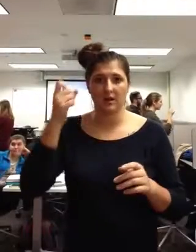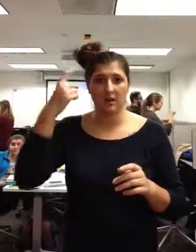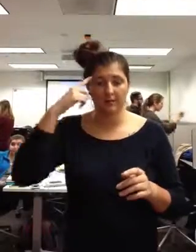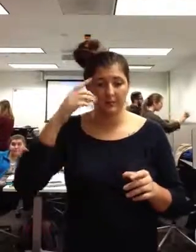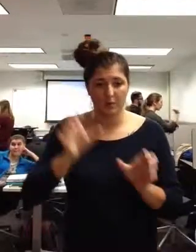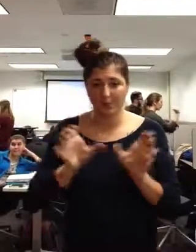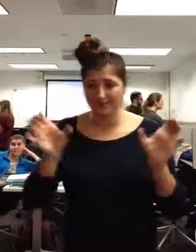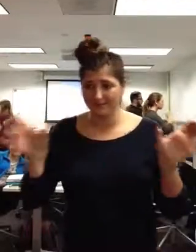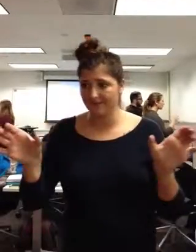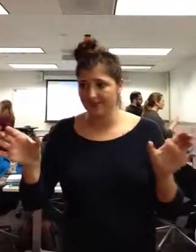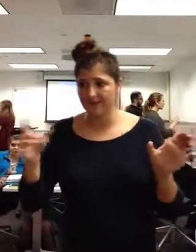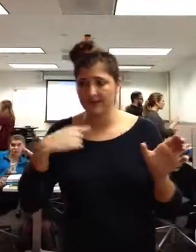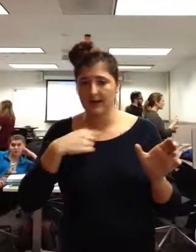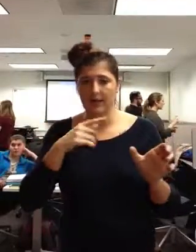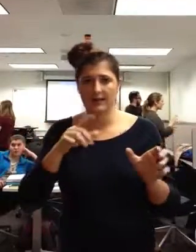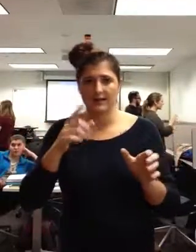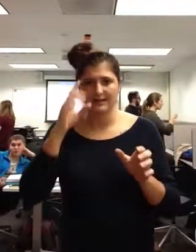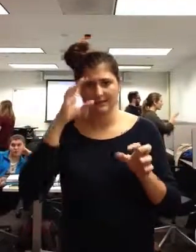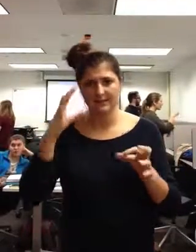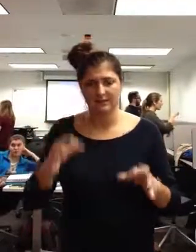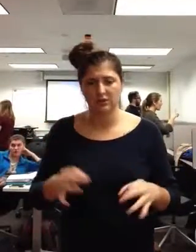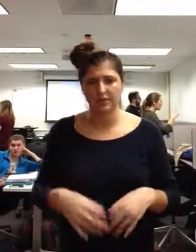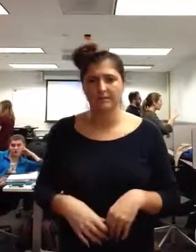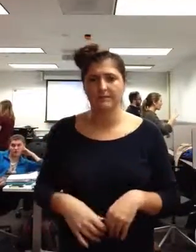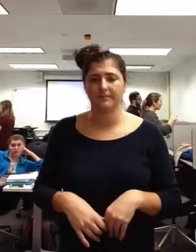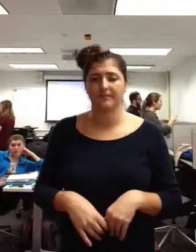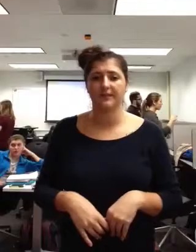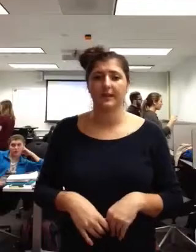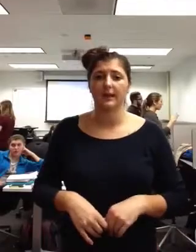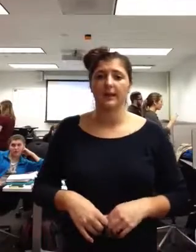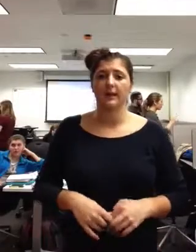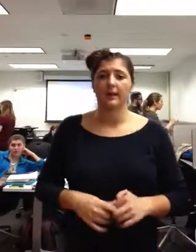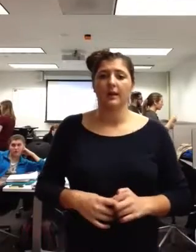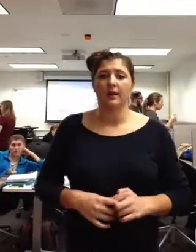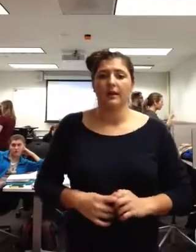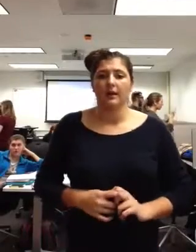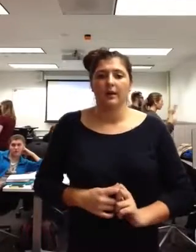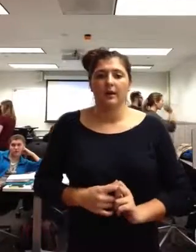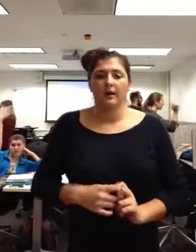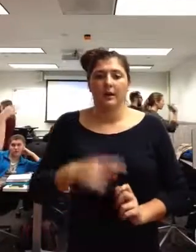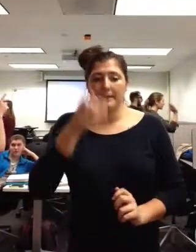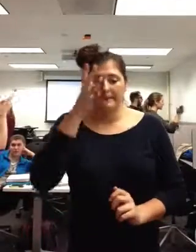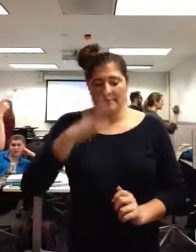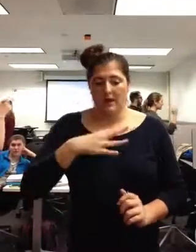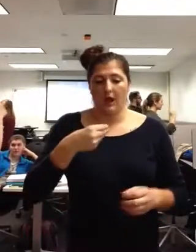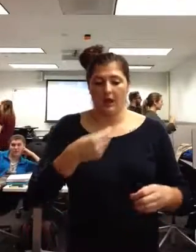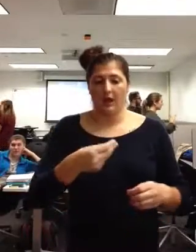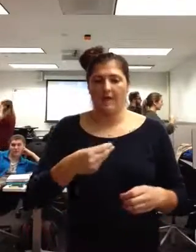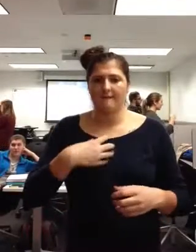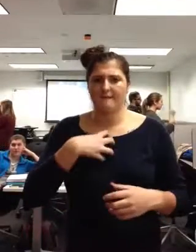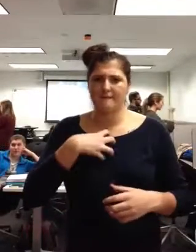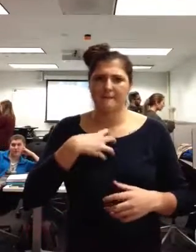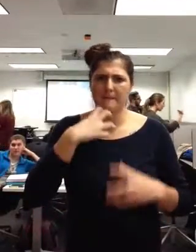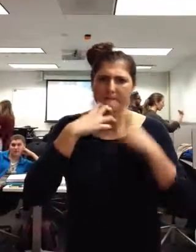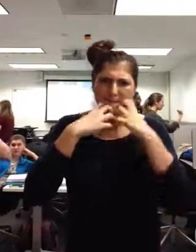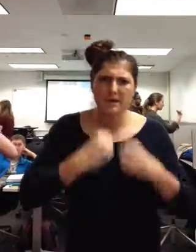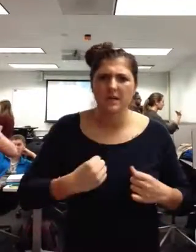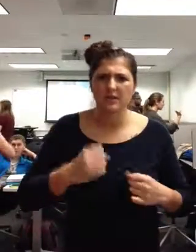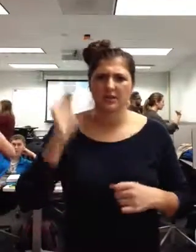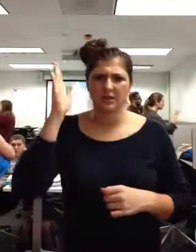the mayor of Minneapolis, gave a passionate speech on behalf of civil rights. He said, quote, "The time has arrived for the